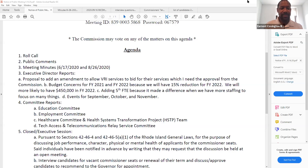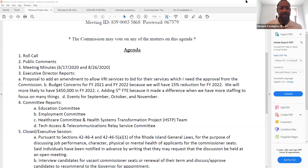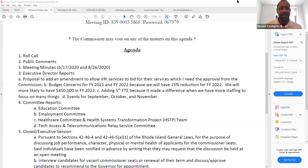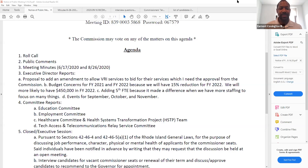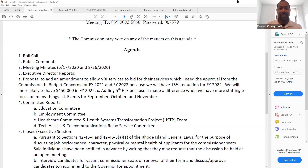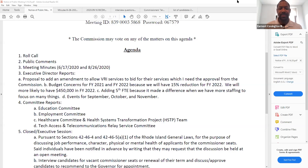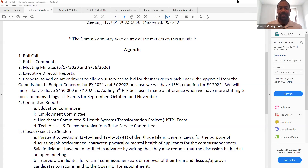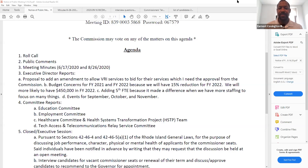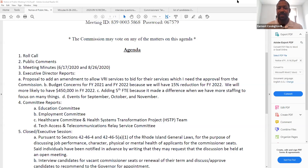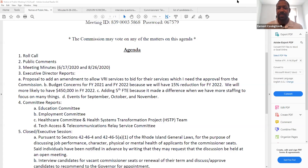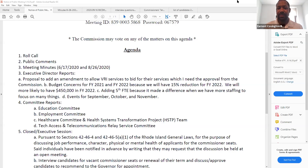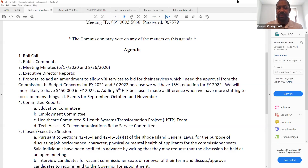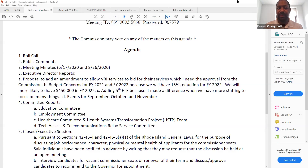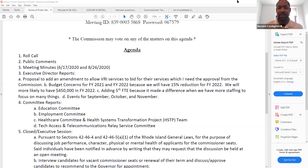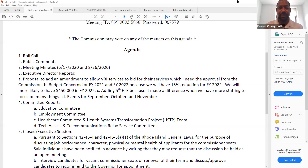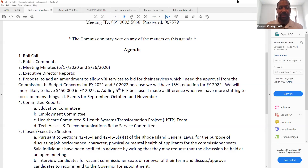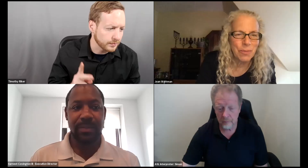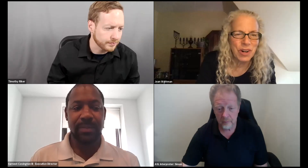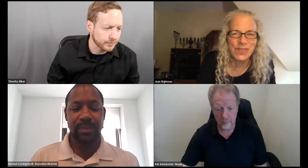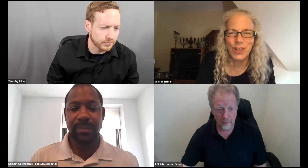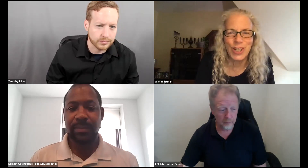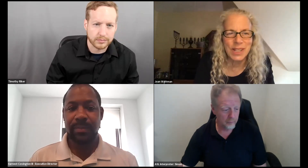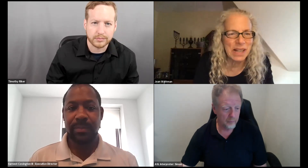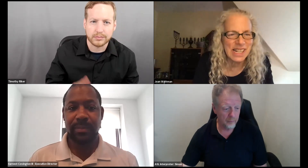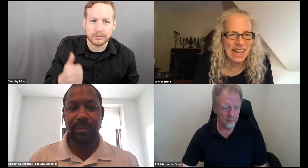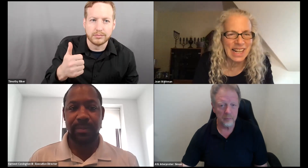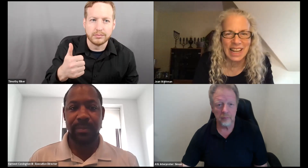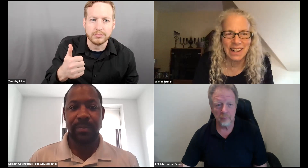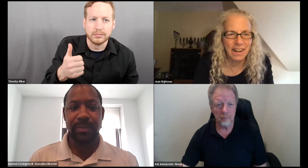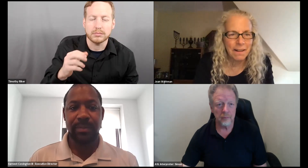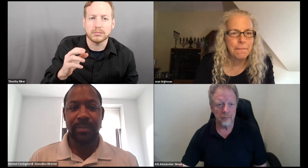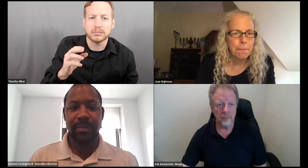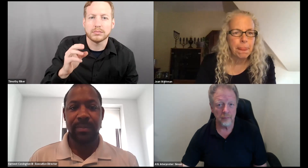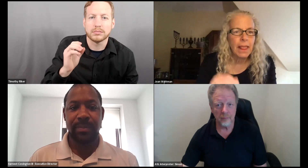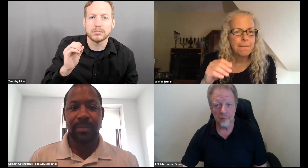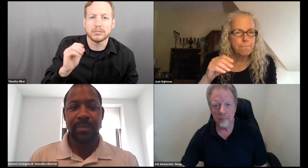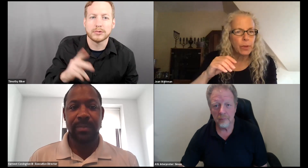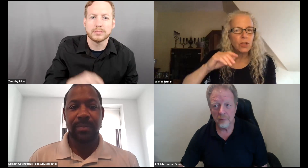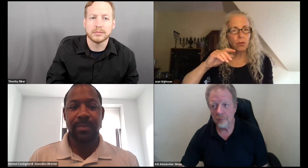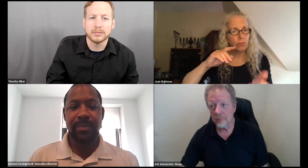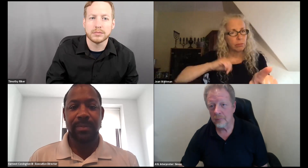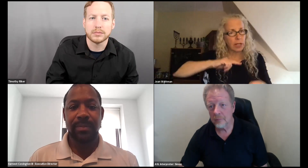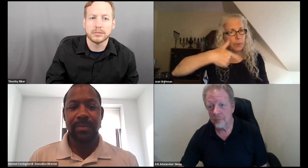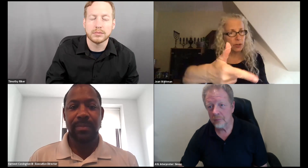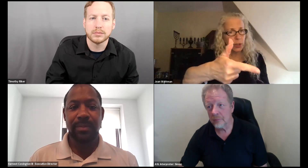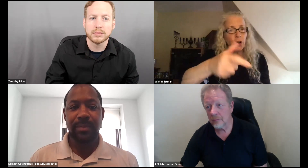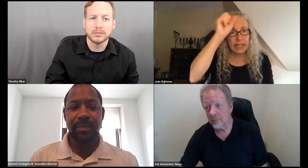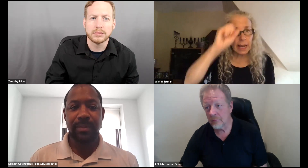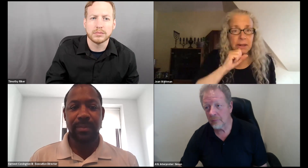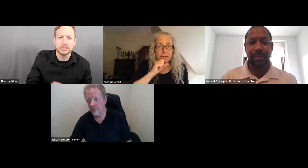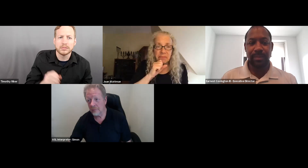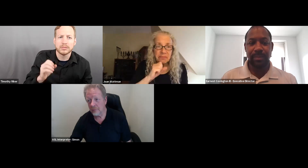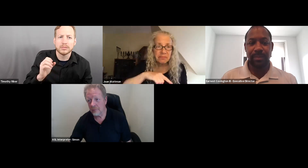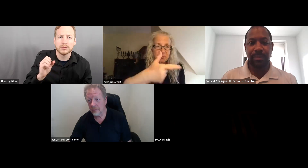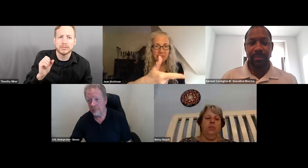report, the summarized version as best as I can. So can we switch over to